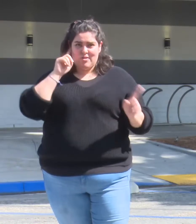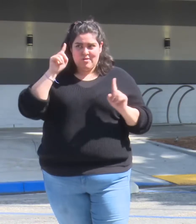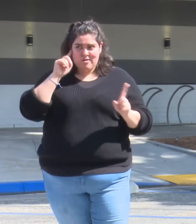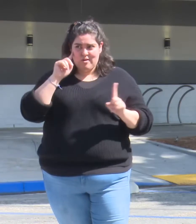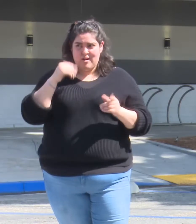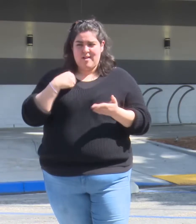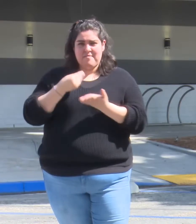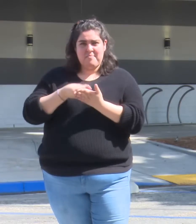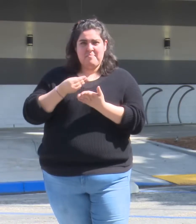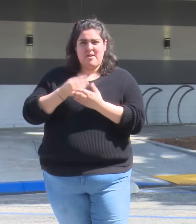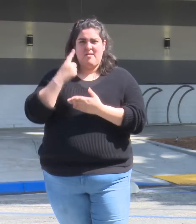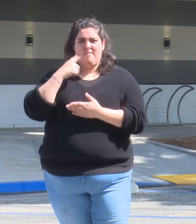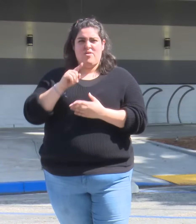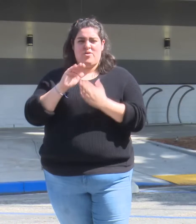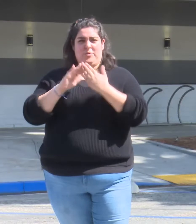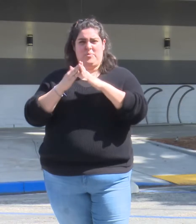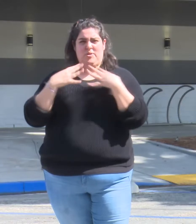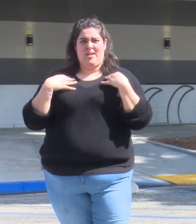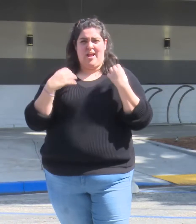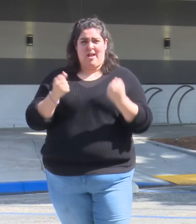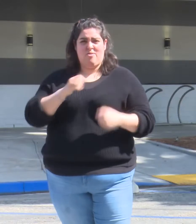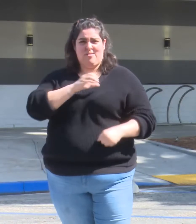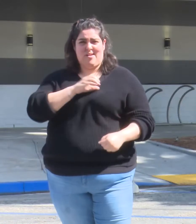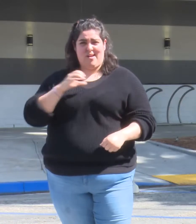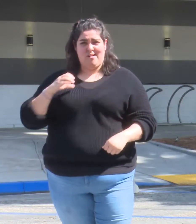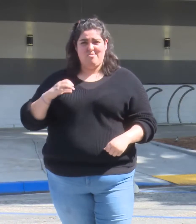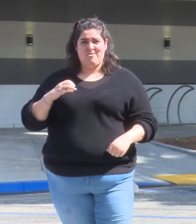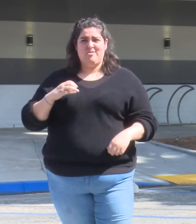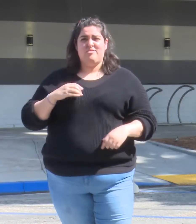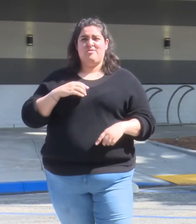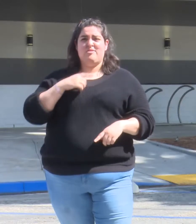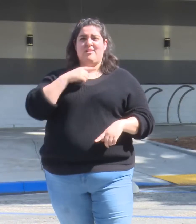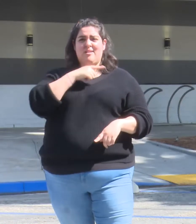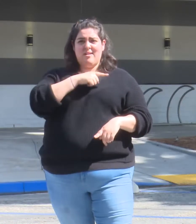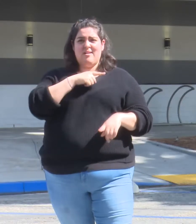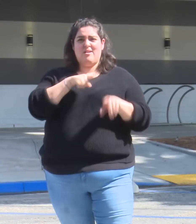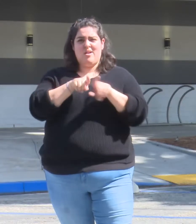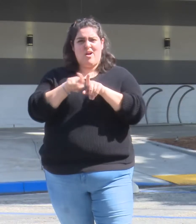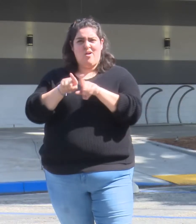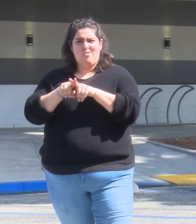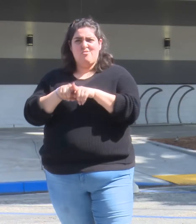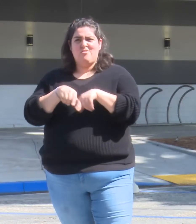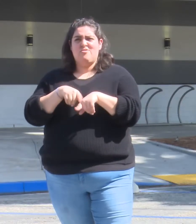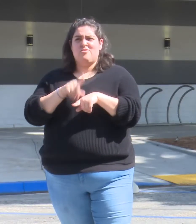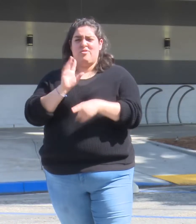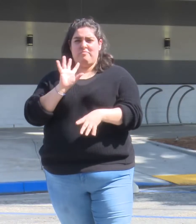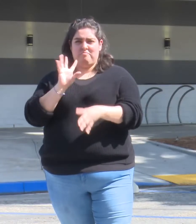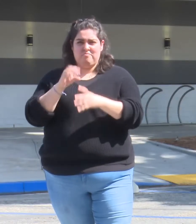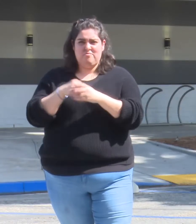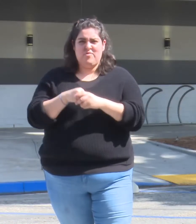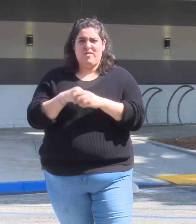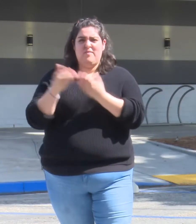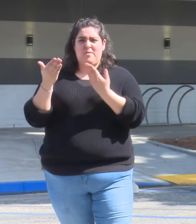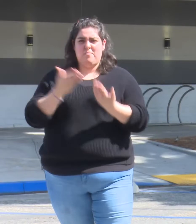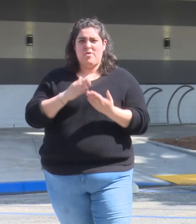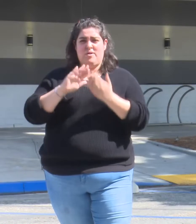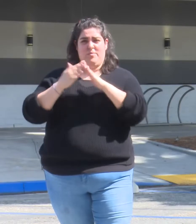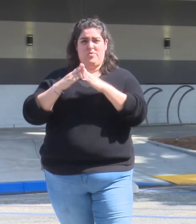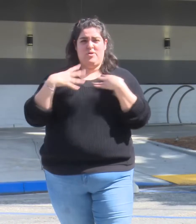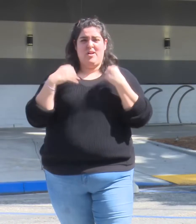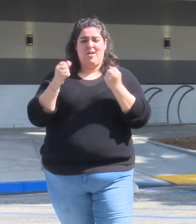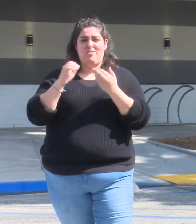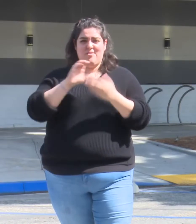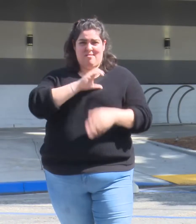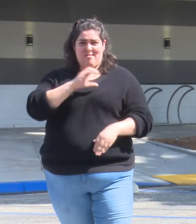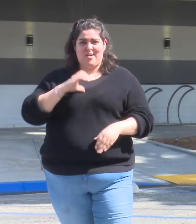the community health councils. He actually was able to be at the table and bring community health council work here to Long